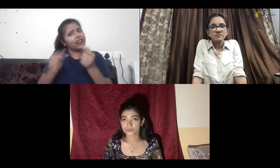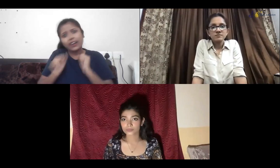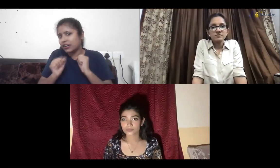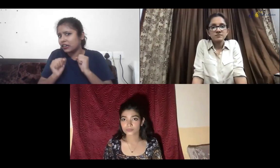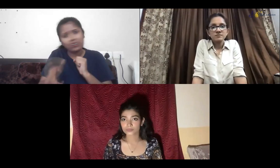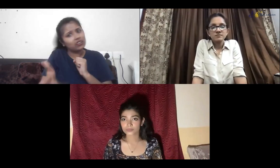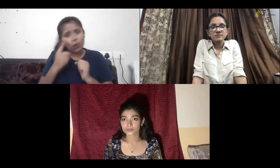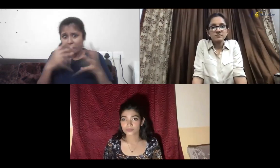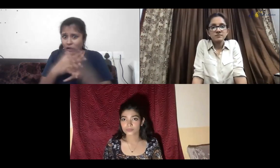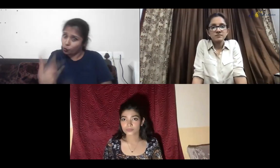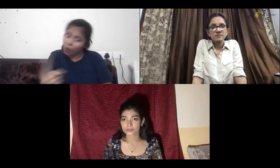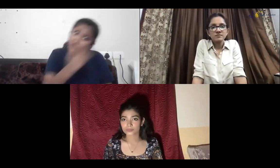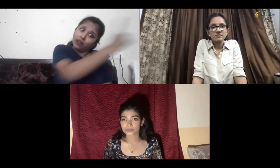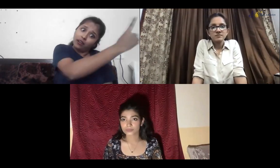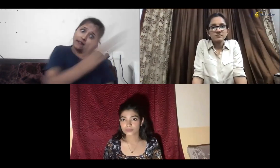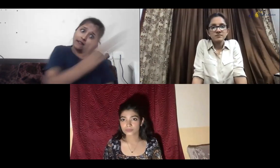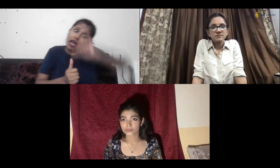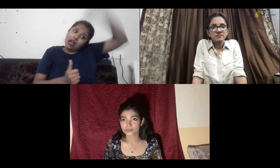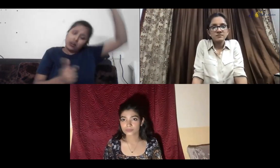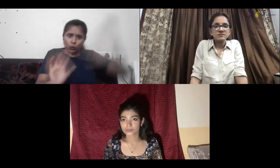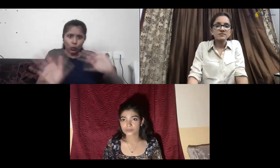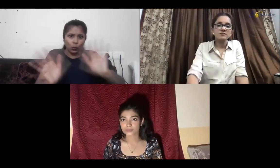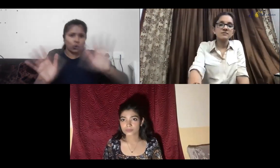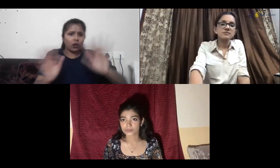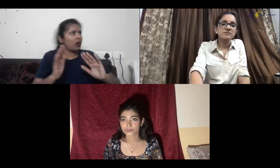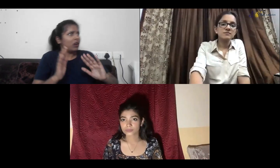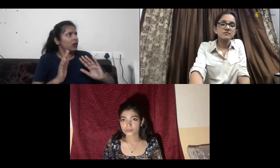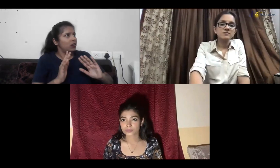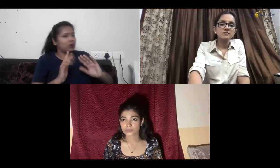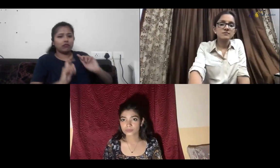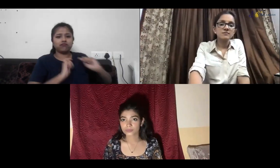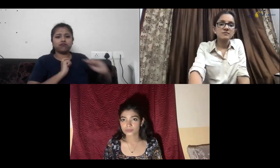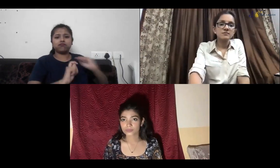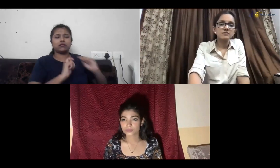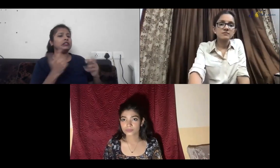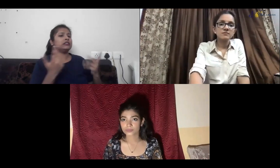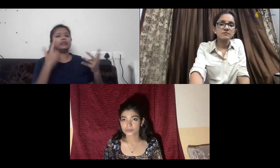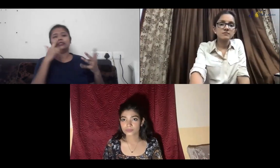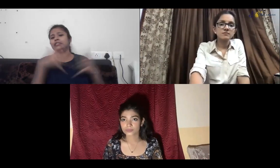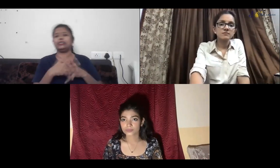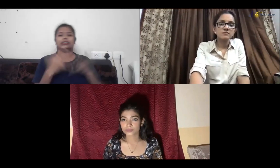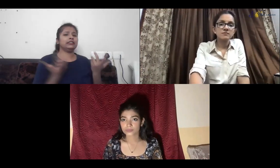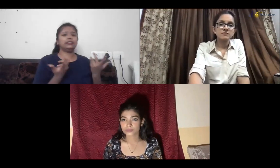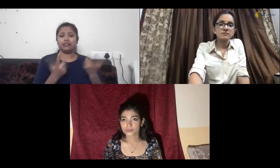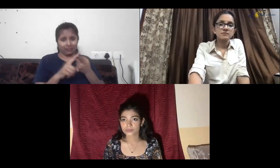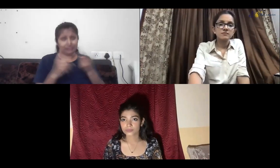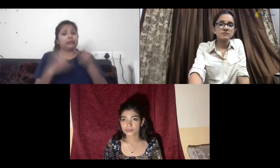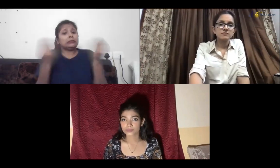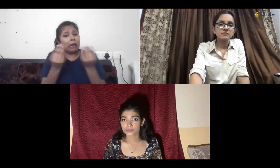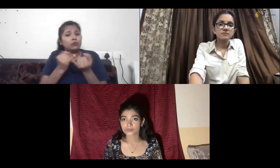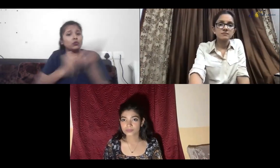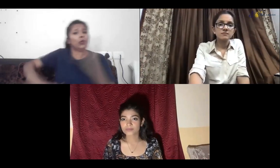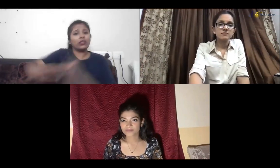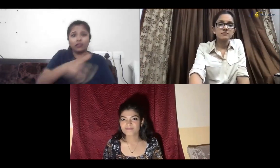why people are saying to women you cannot go, only boys can go? So they are saying no to us. How we can control?